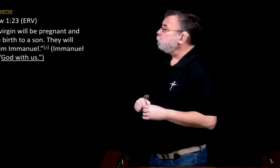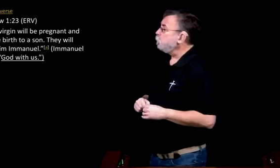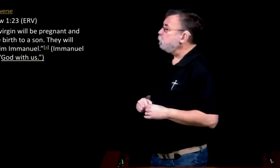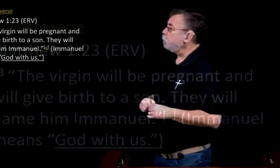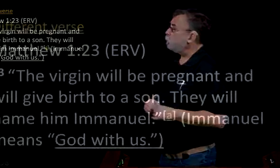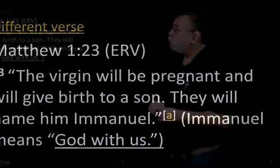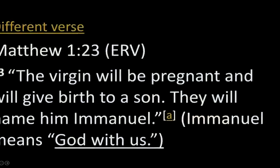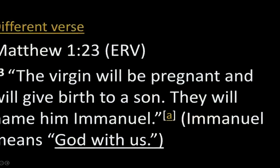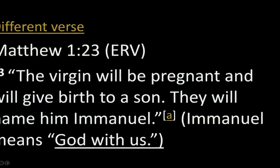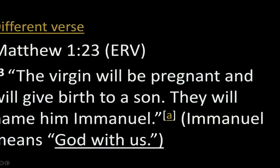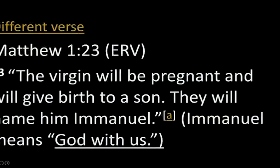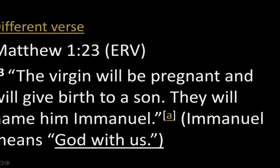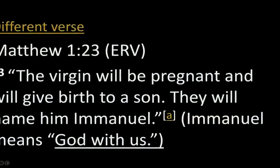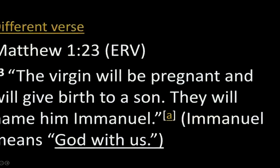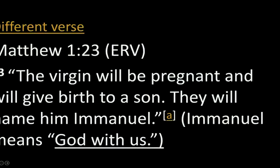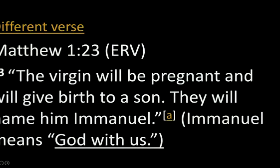from Matthew.